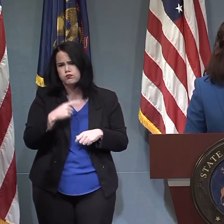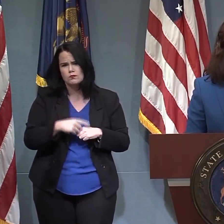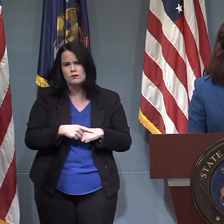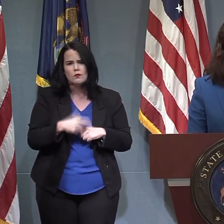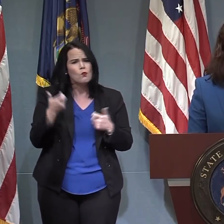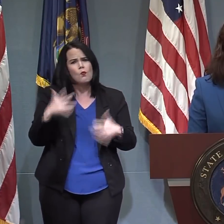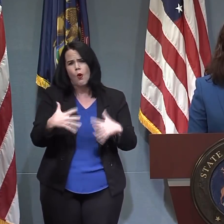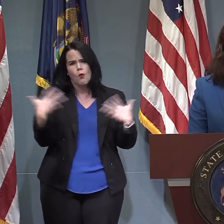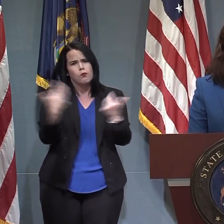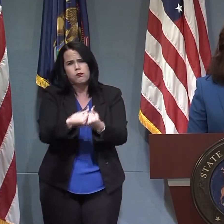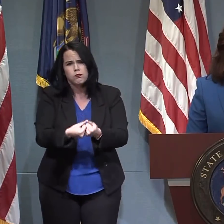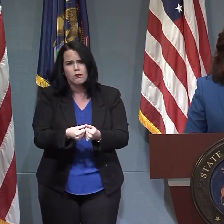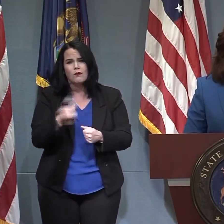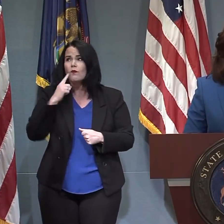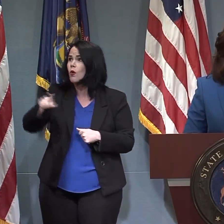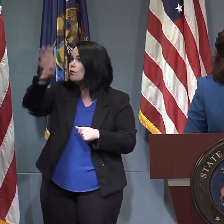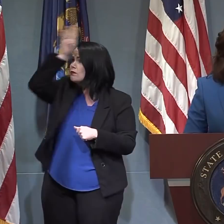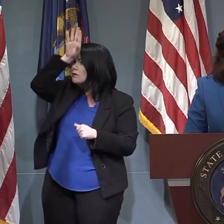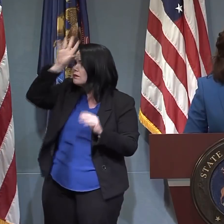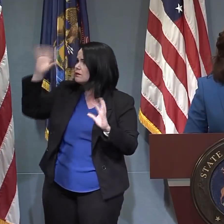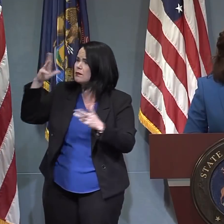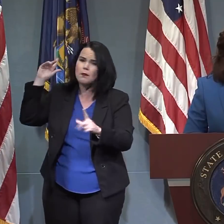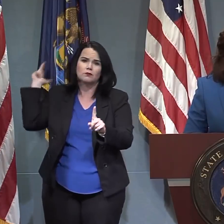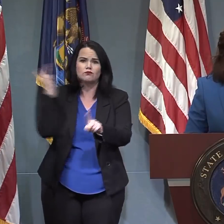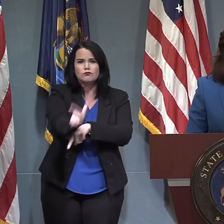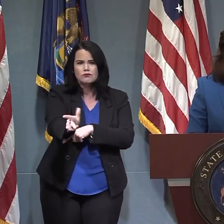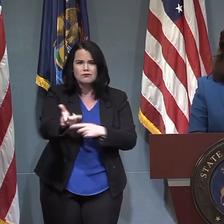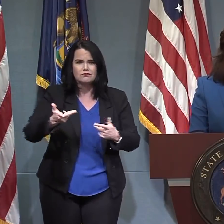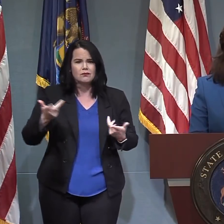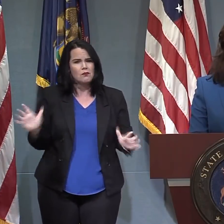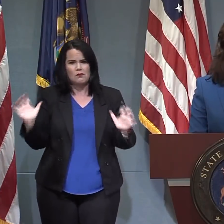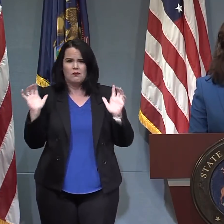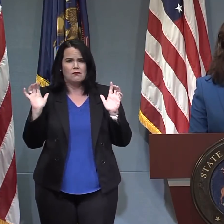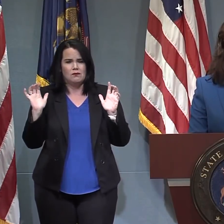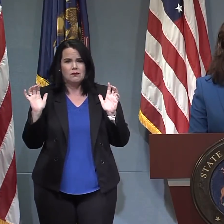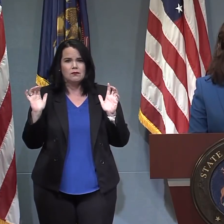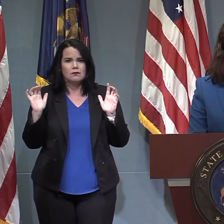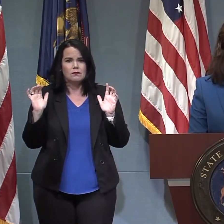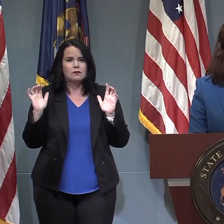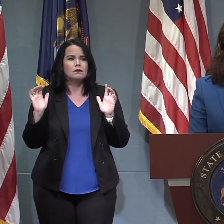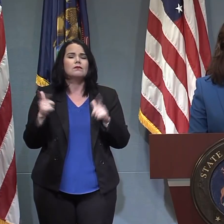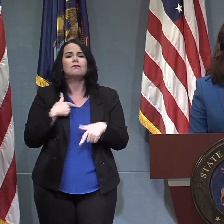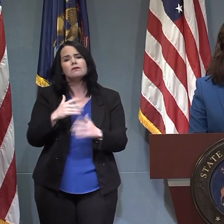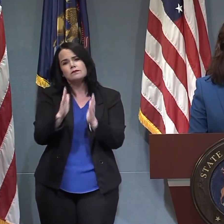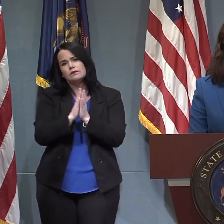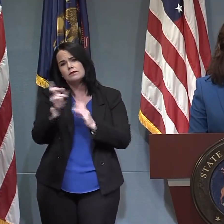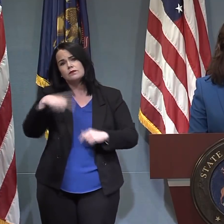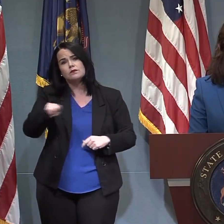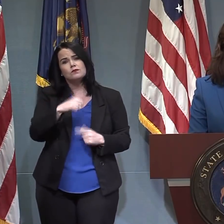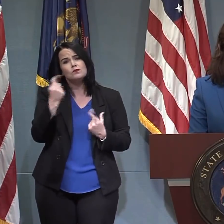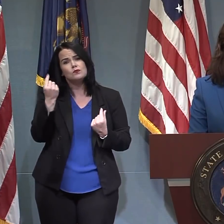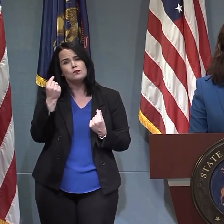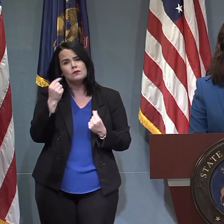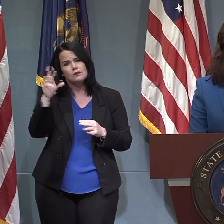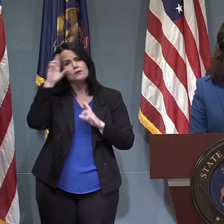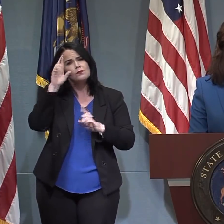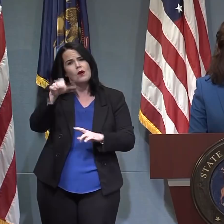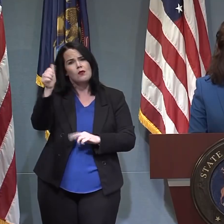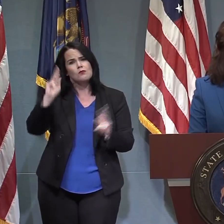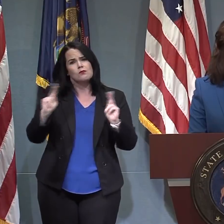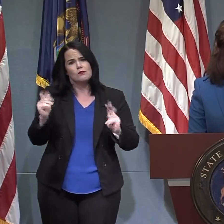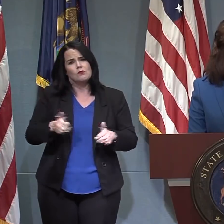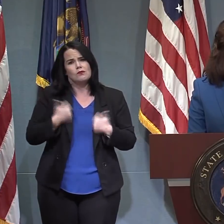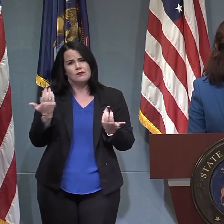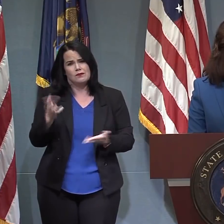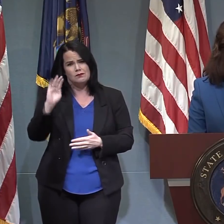an accident where first responders have to intervene. And I ask that people be respectful of their fellow Michiganders. And I ask